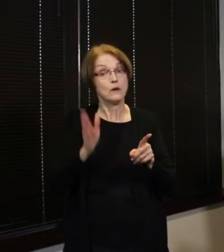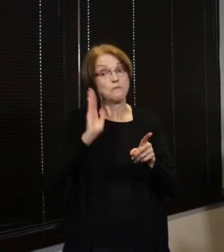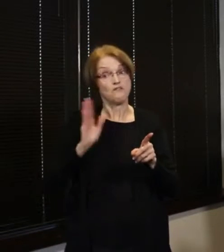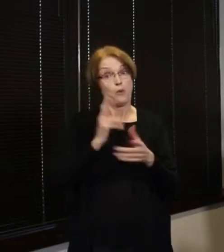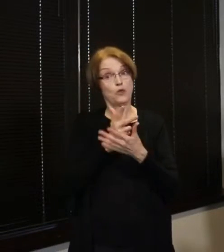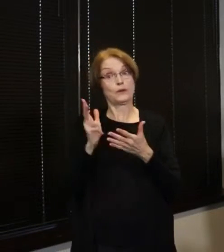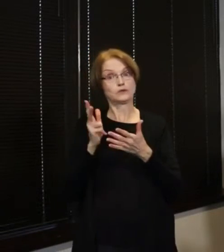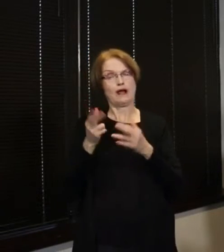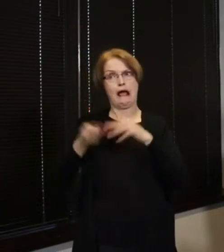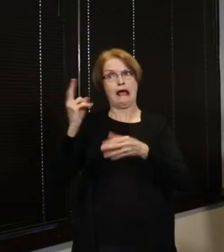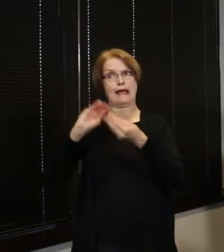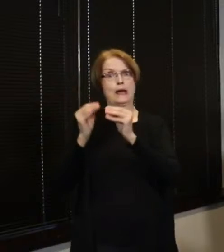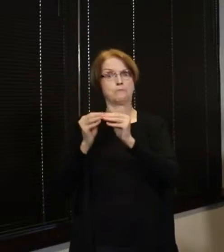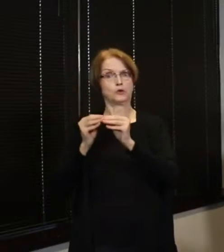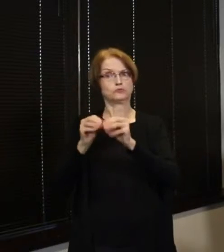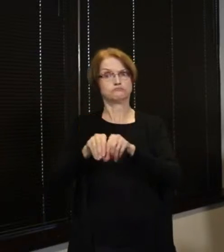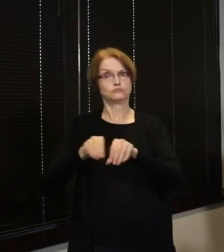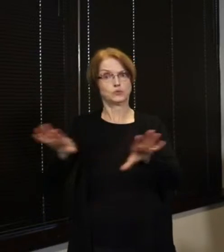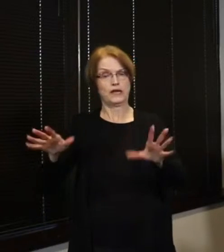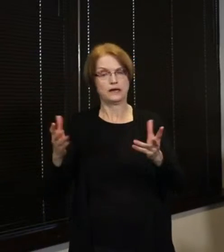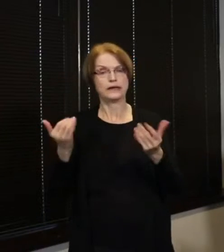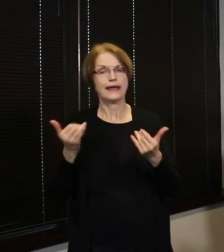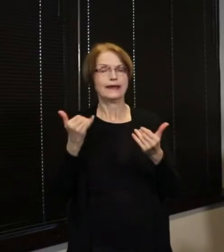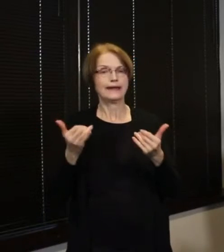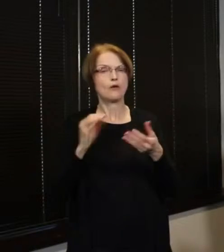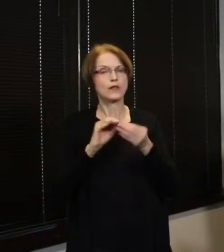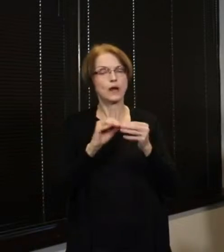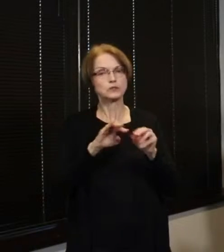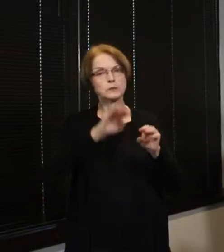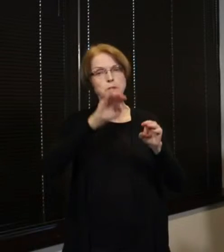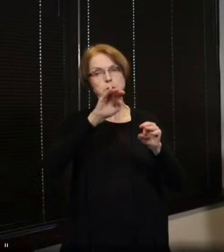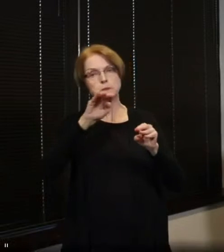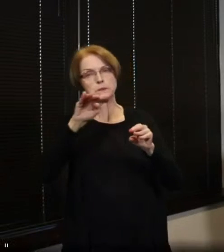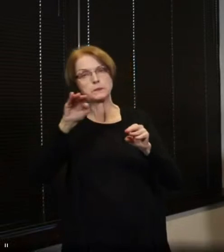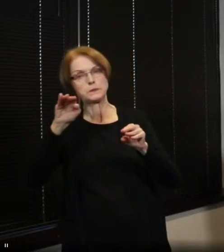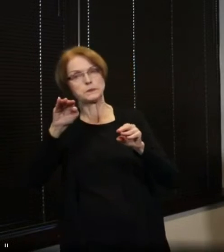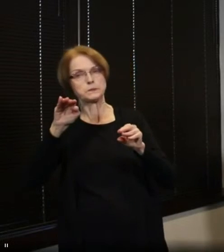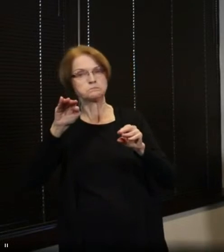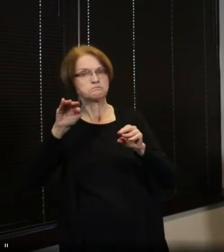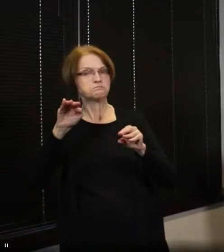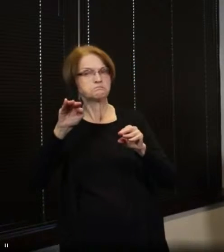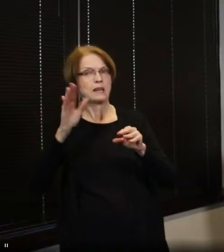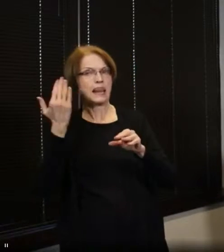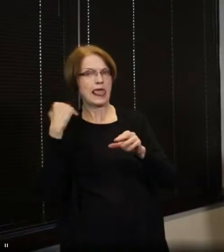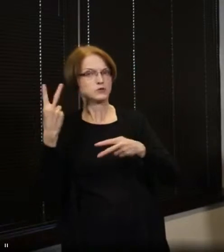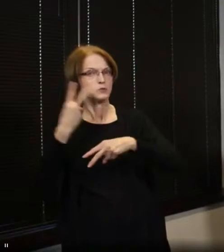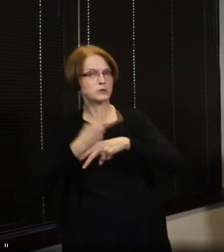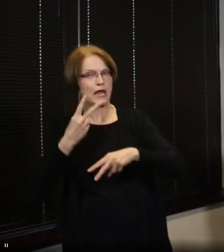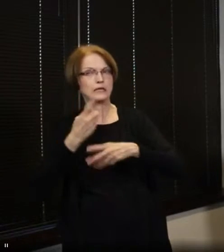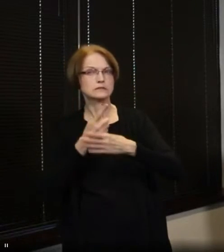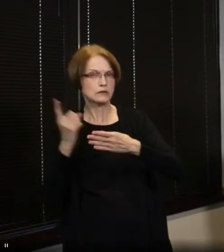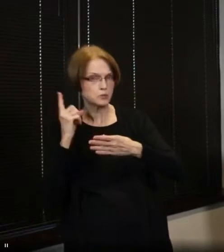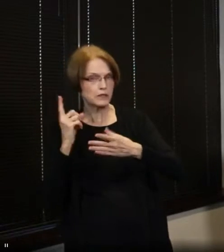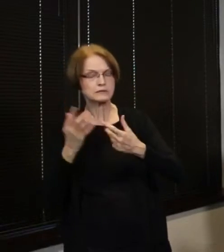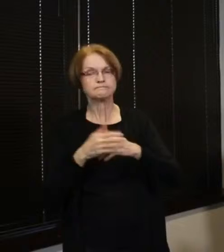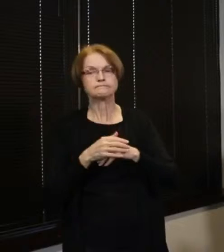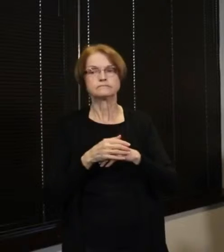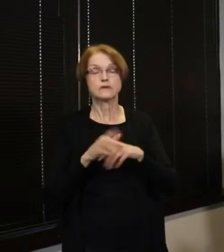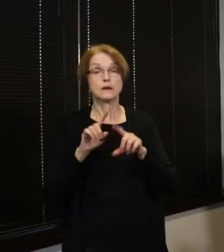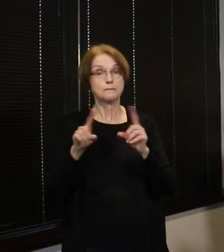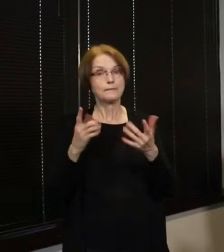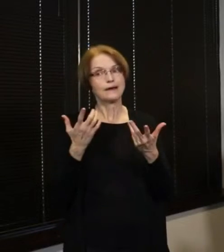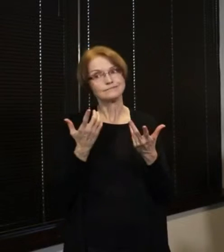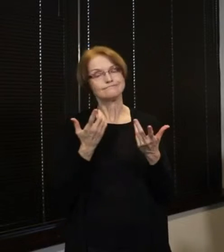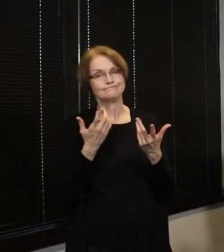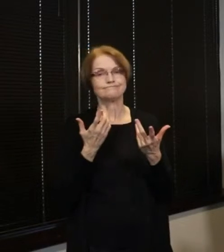ago. Again, they've somewhat plateaued over the last couple of days, over a week. But we have seen